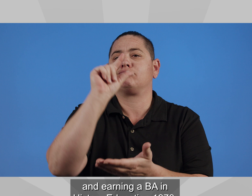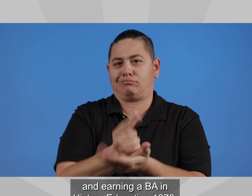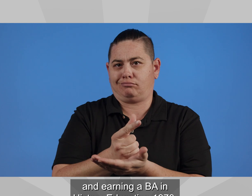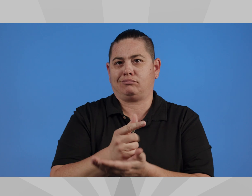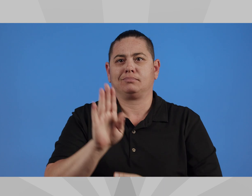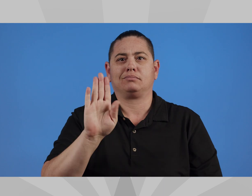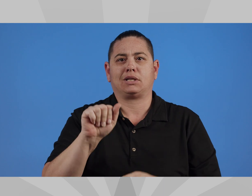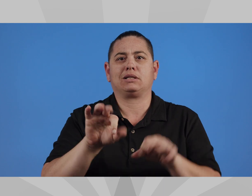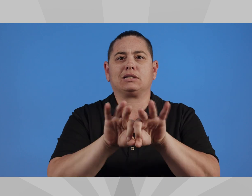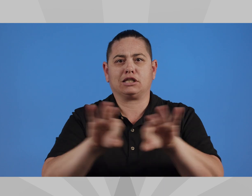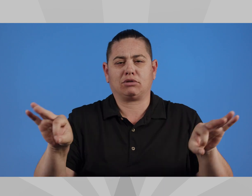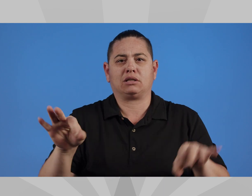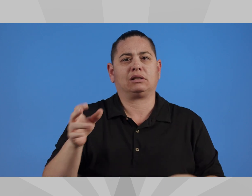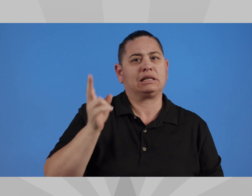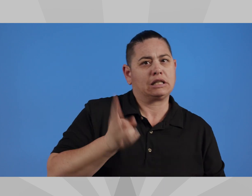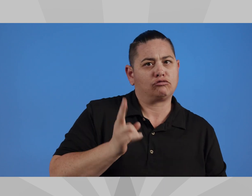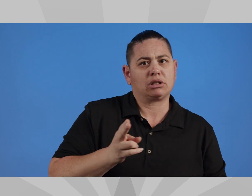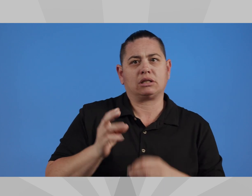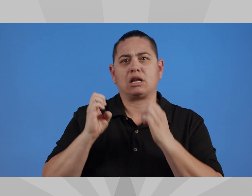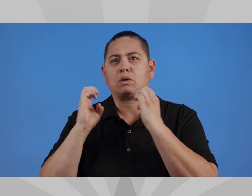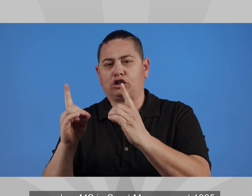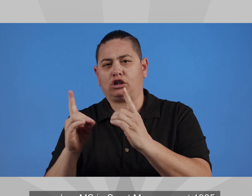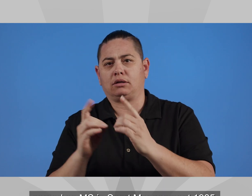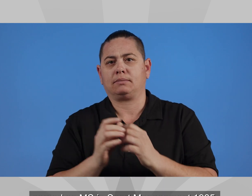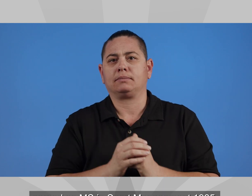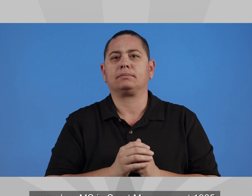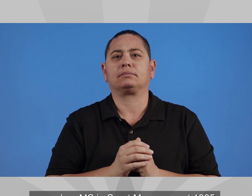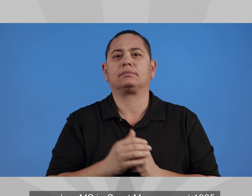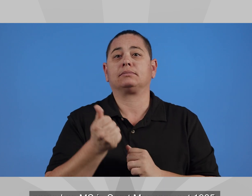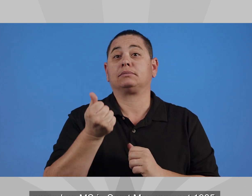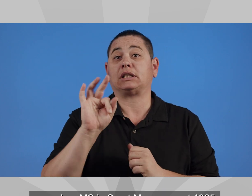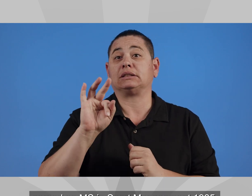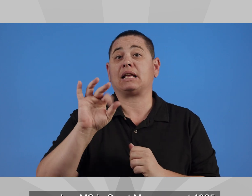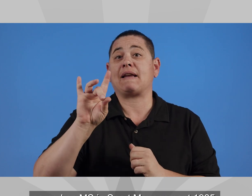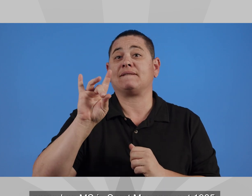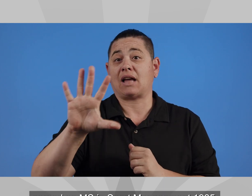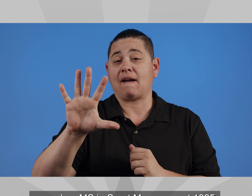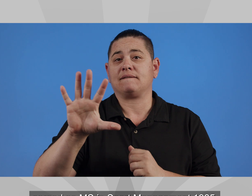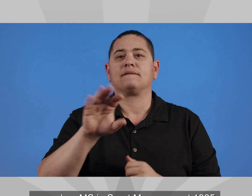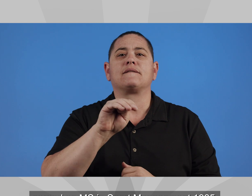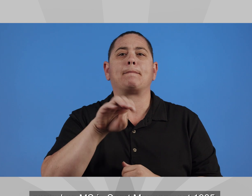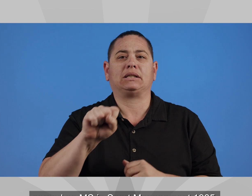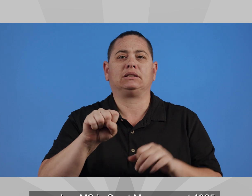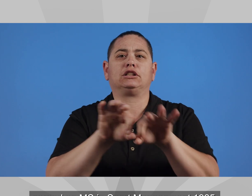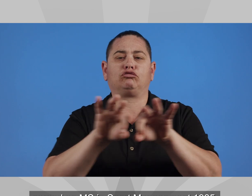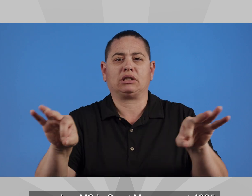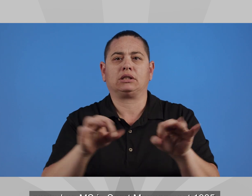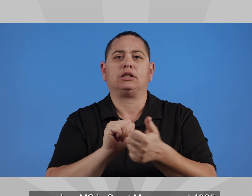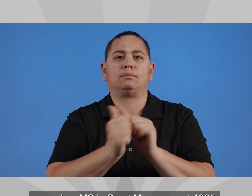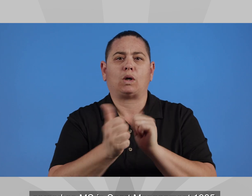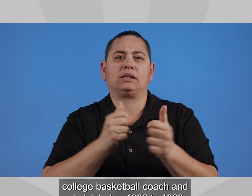Education, 1979. Earned an MS in Sport Management,